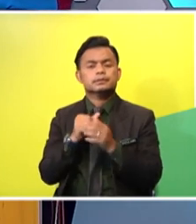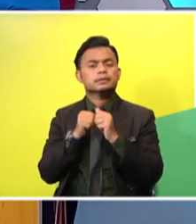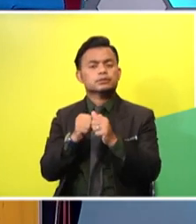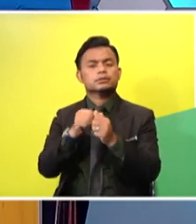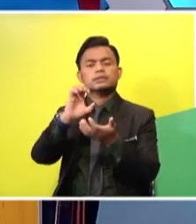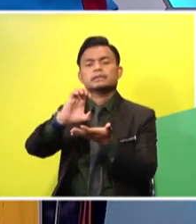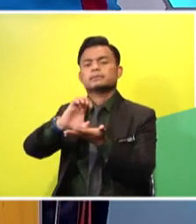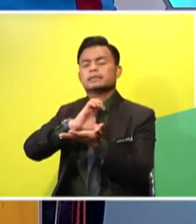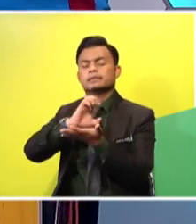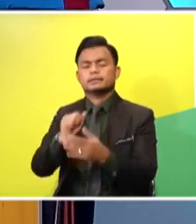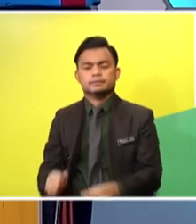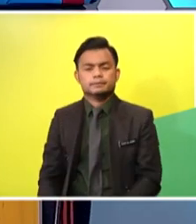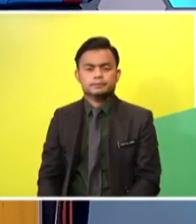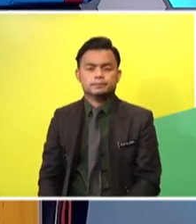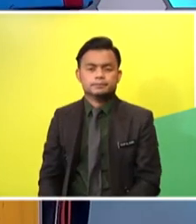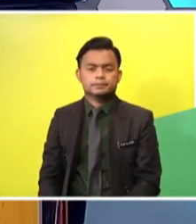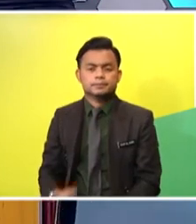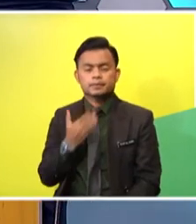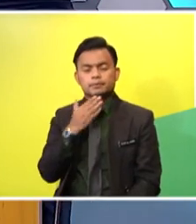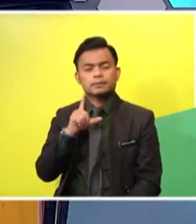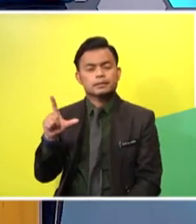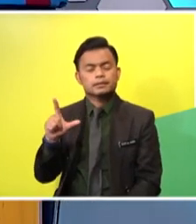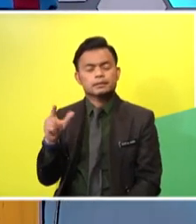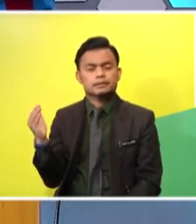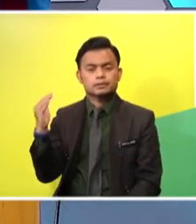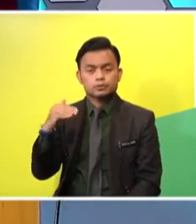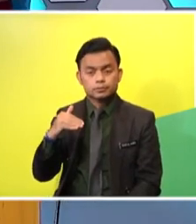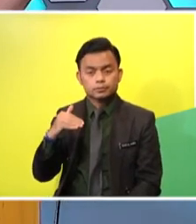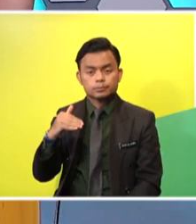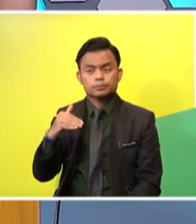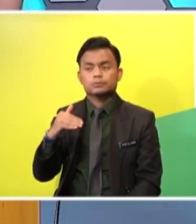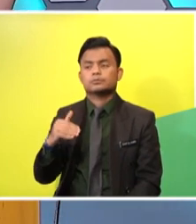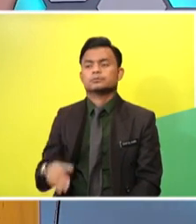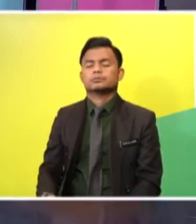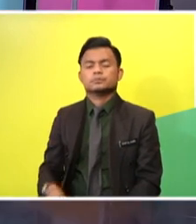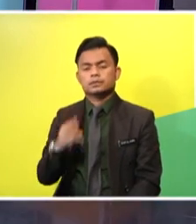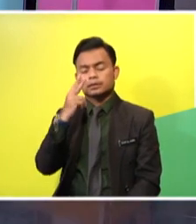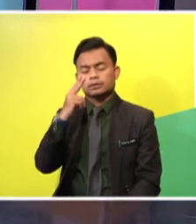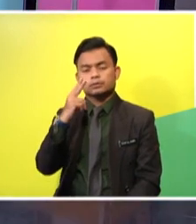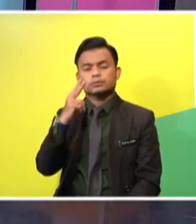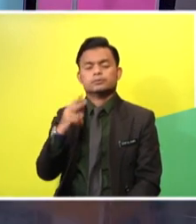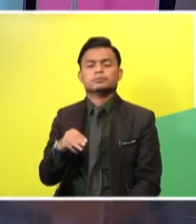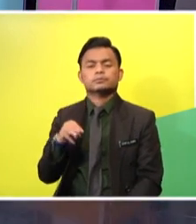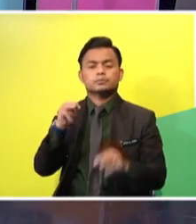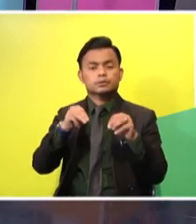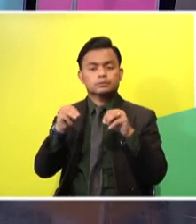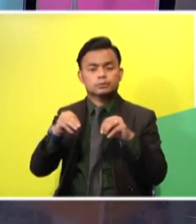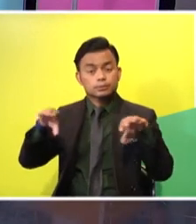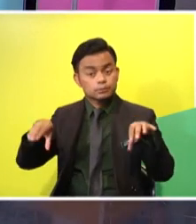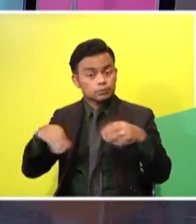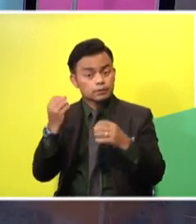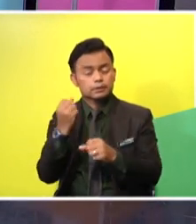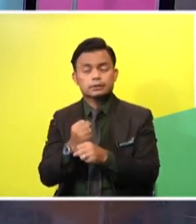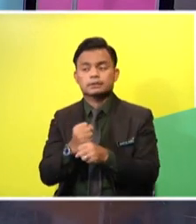email. All right. Okay, let's have some time for them. Right. So okay, they are writing now. Ping Ping and Anis, they